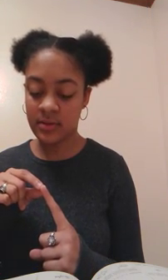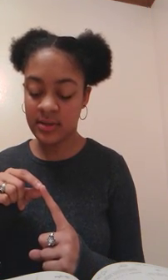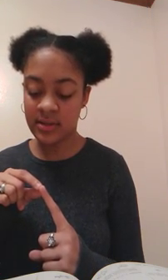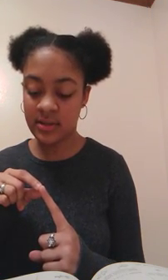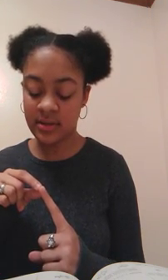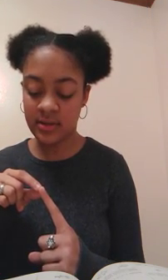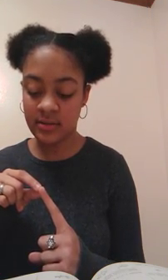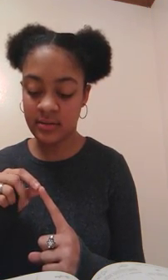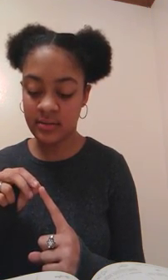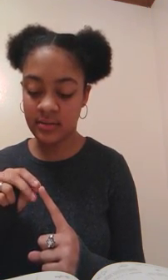Let's see.